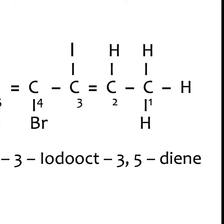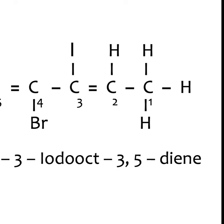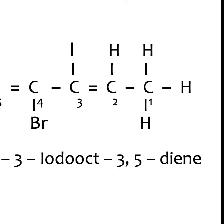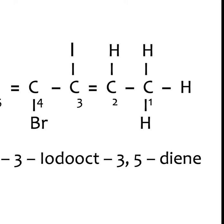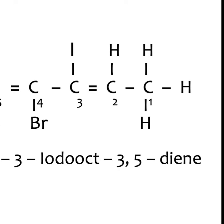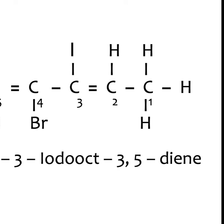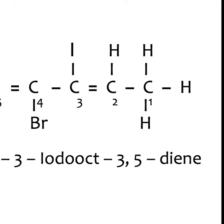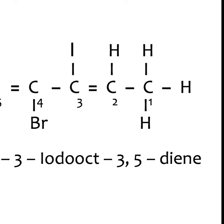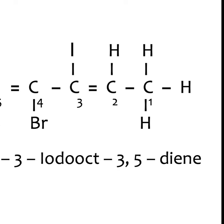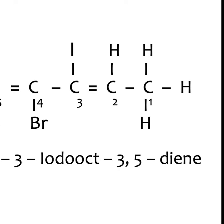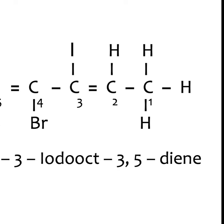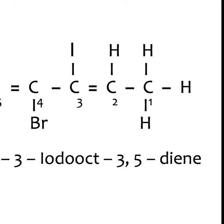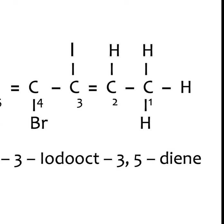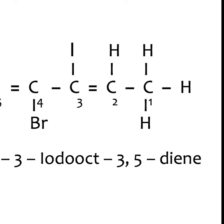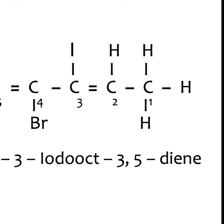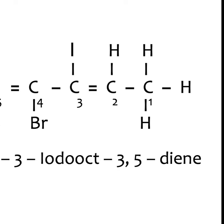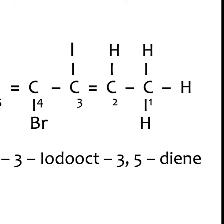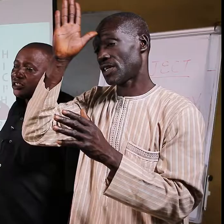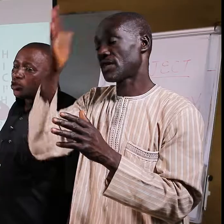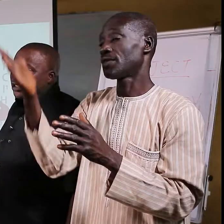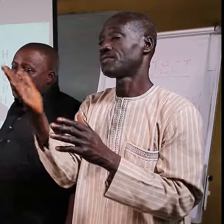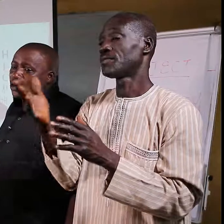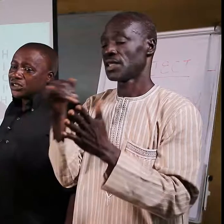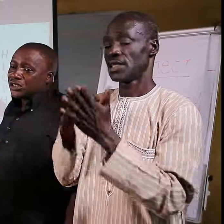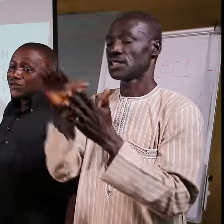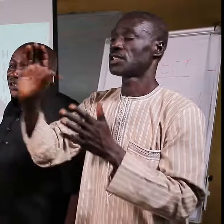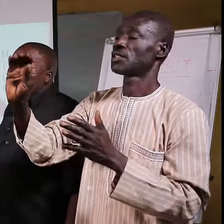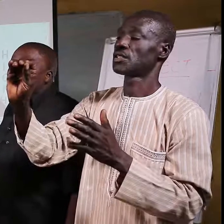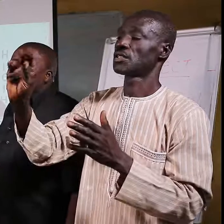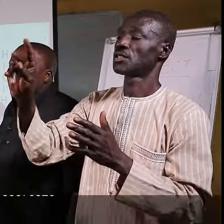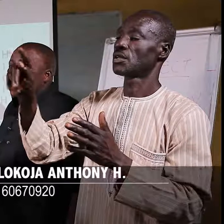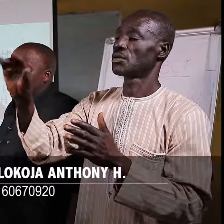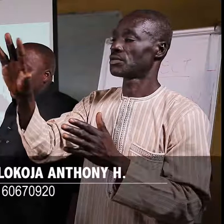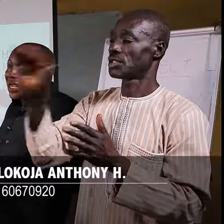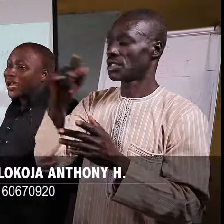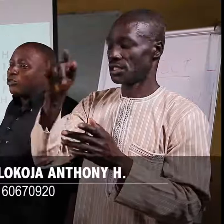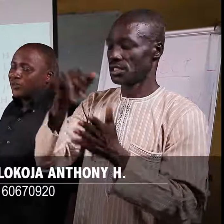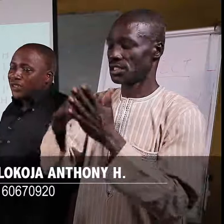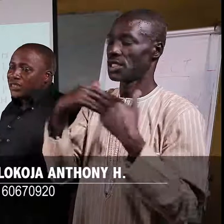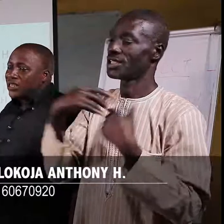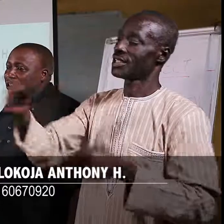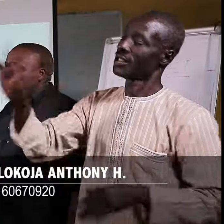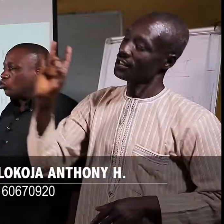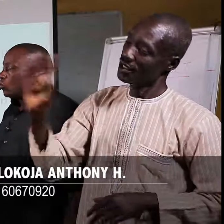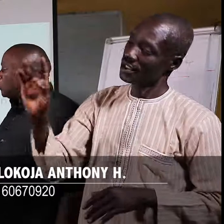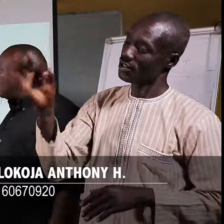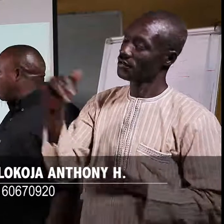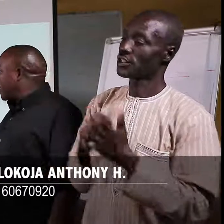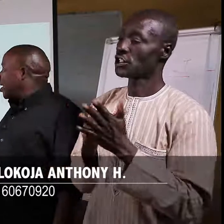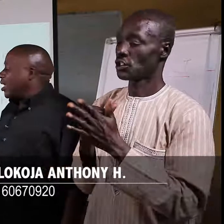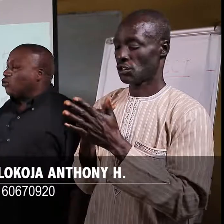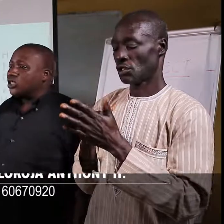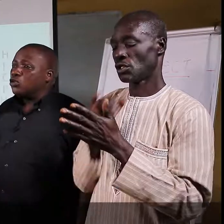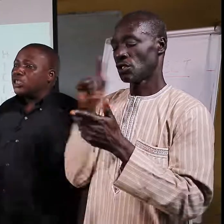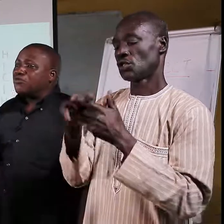rule, is to identify who is the father. We have done that. And we say it's octene because it's having 8 carbon atoms. The next thing to do is to